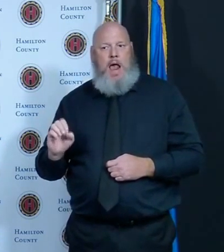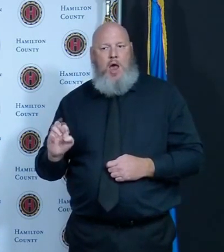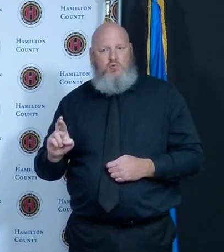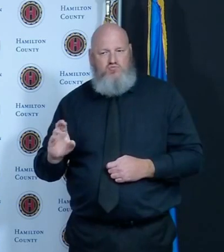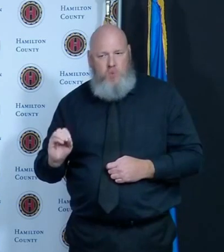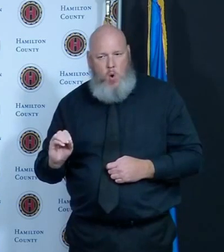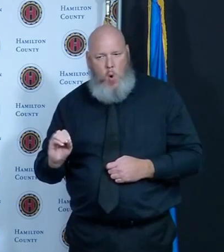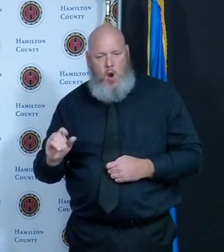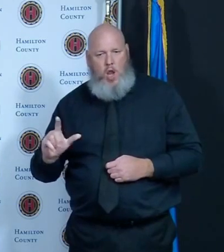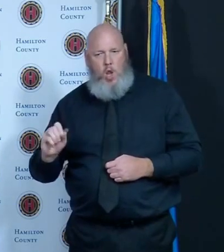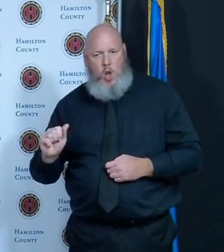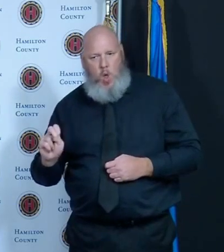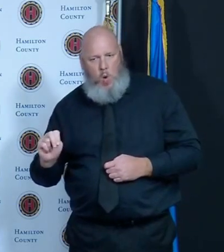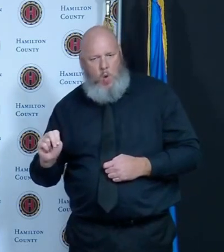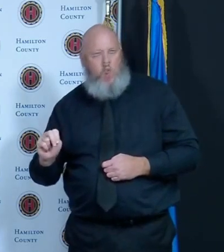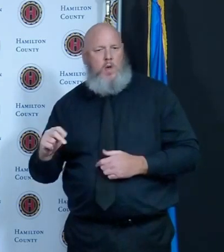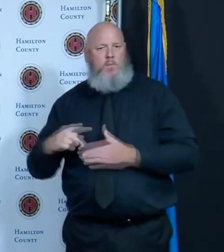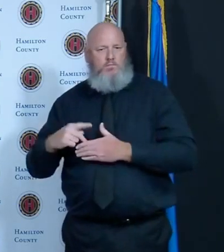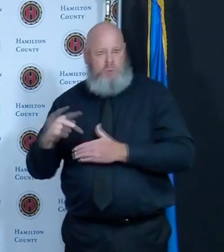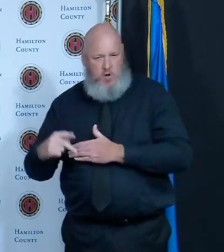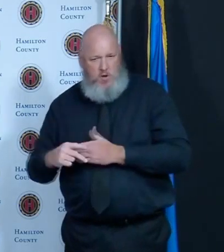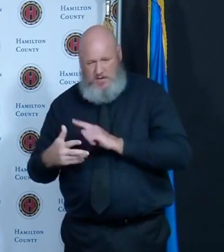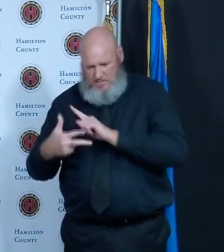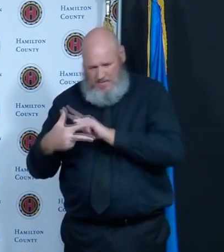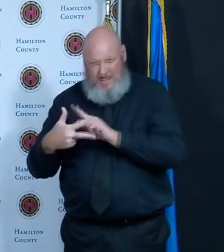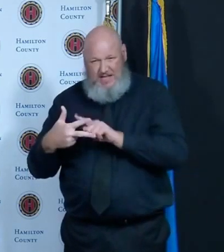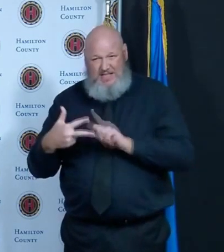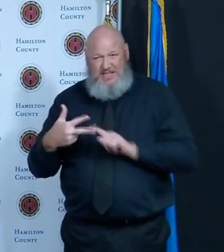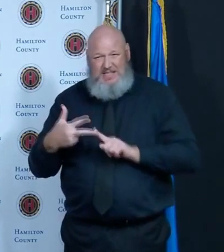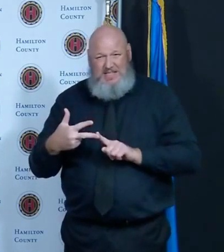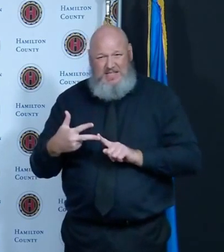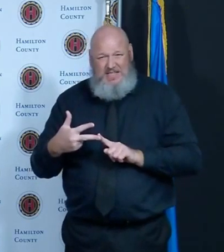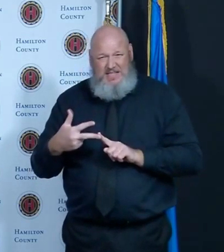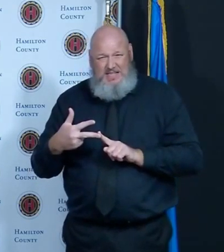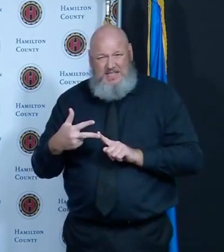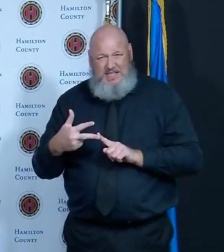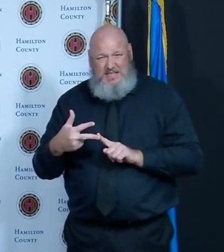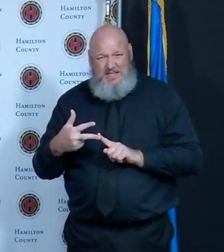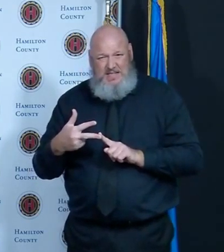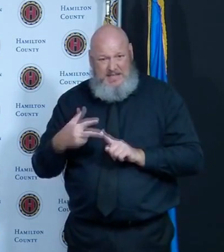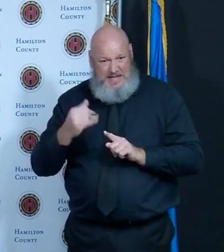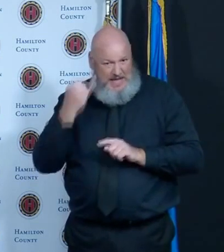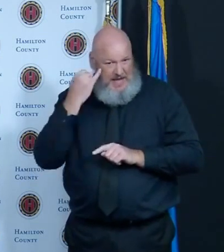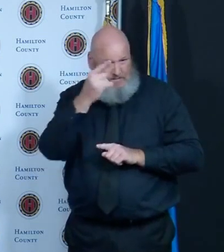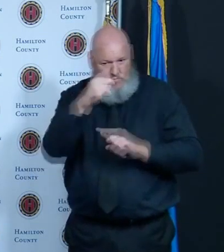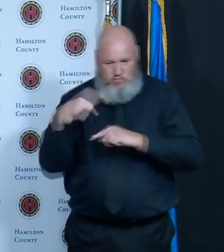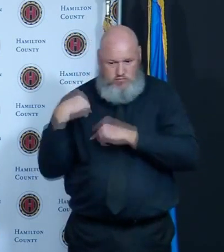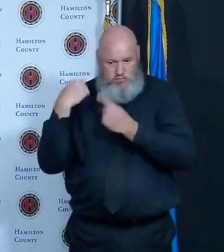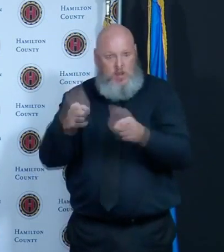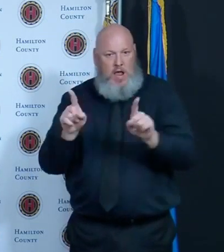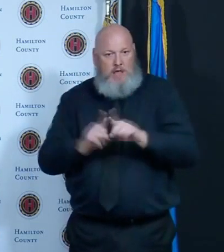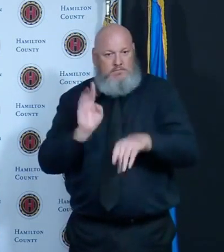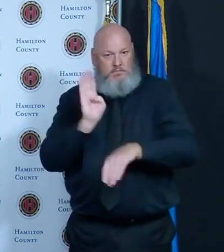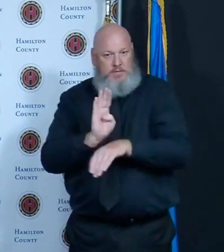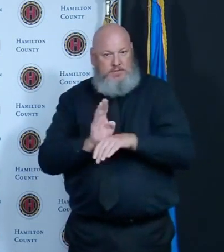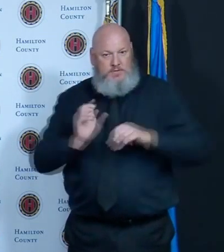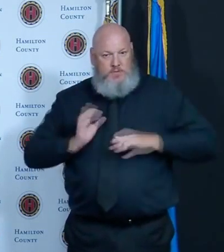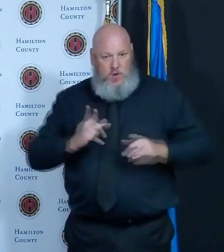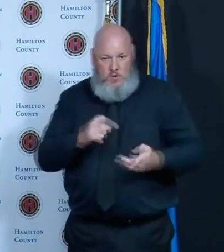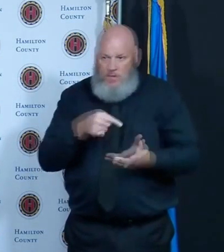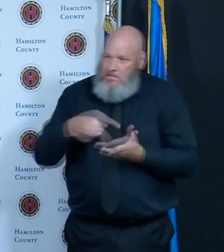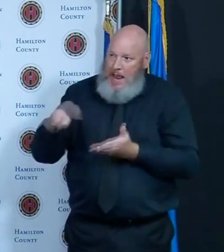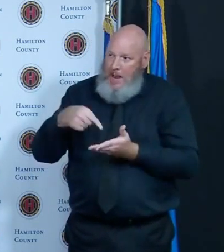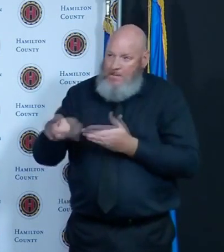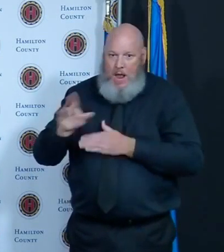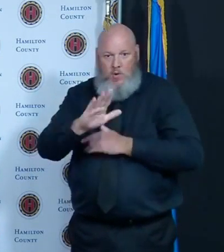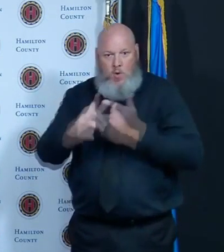6 months of payments on their loan by the government. This includes principal, interest, and any fee payment